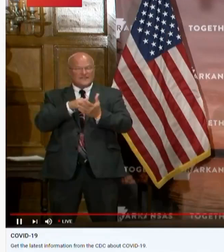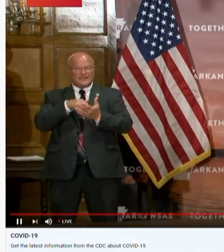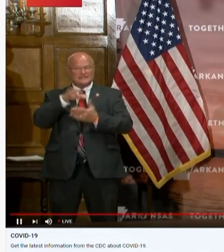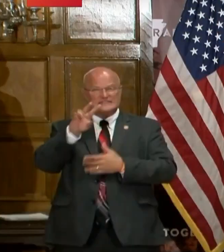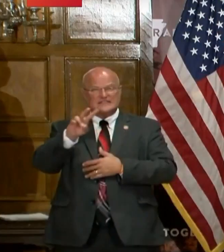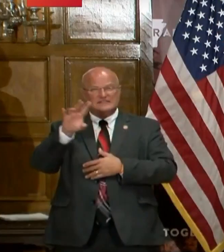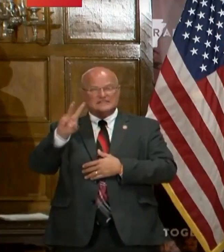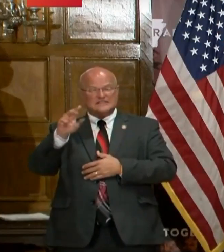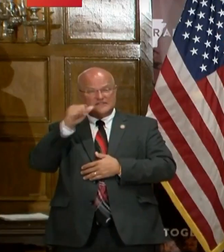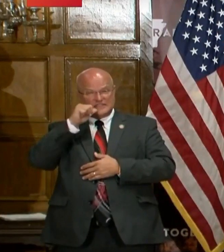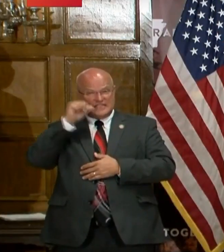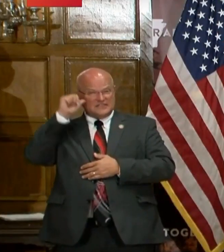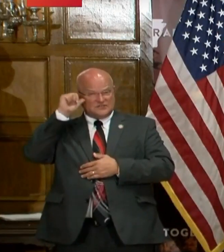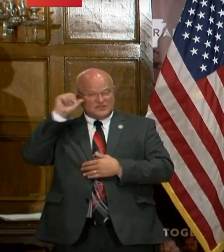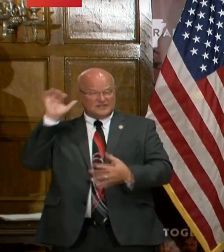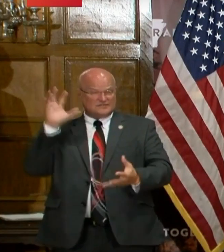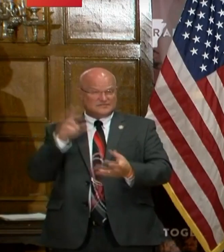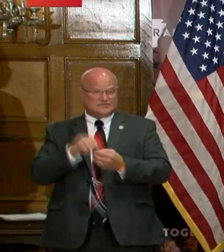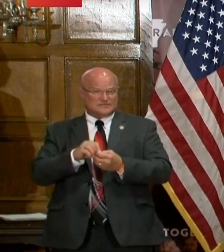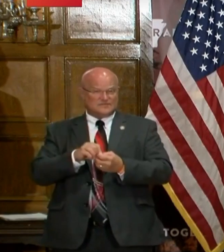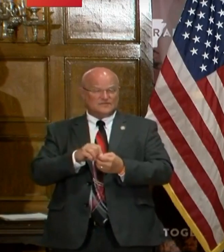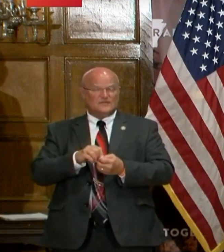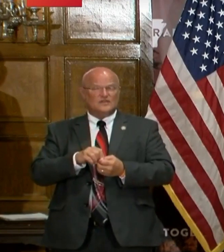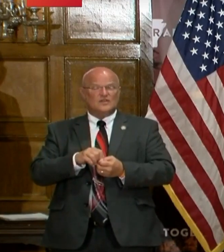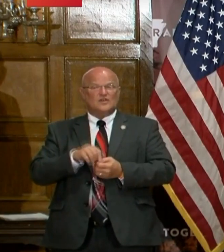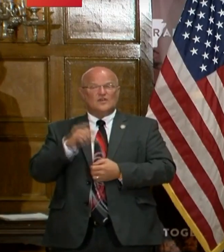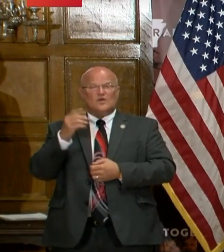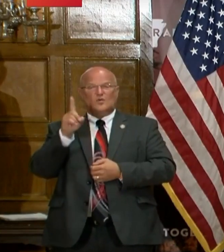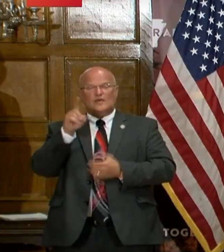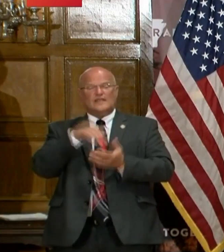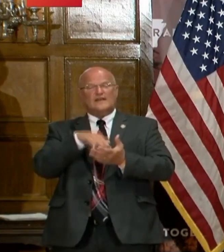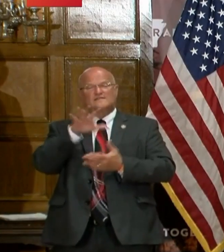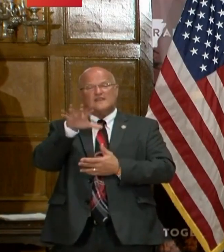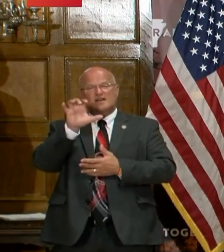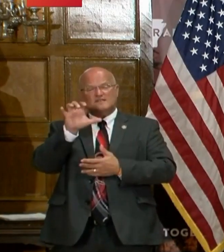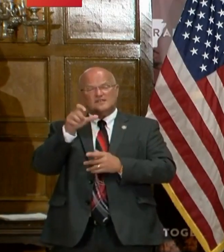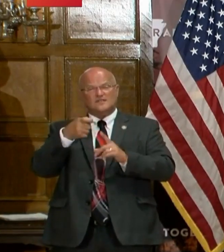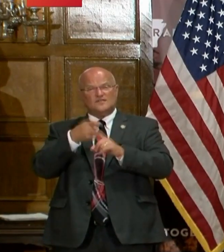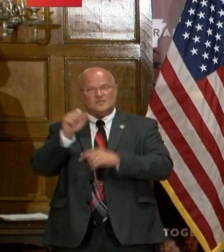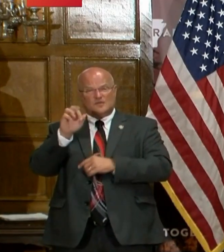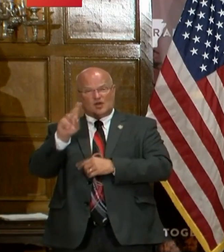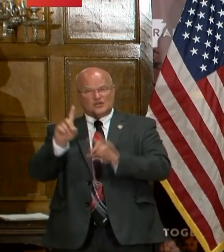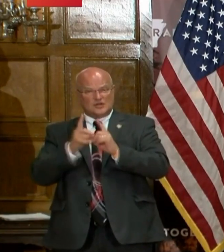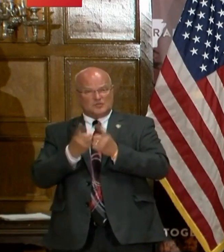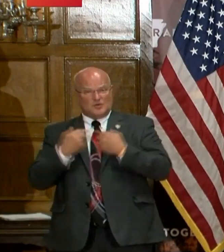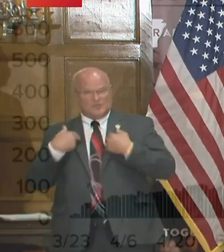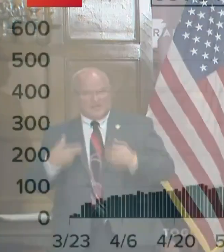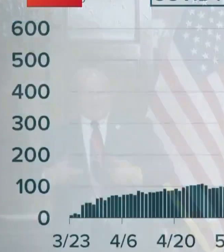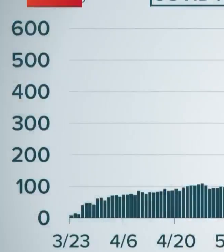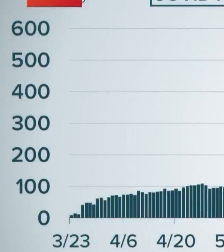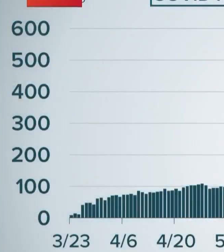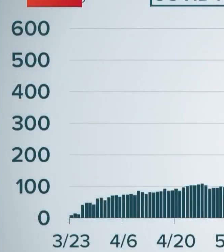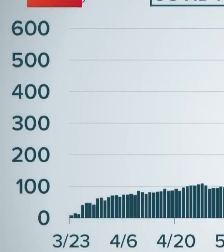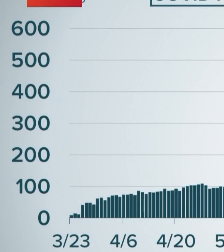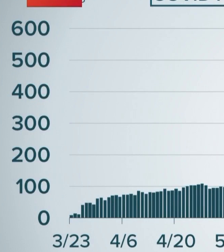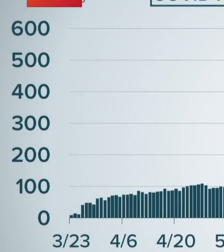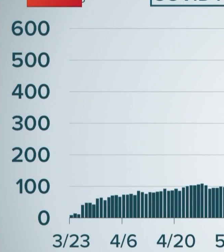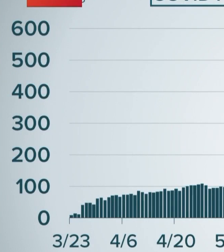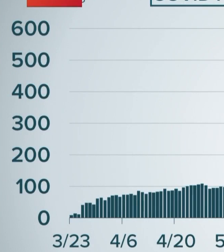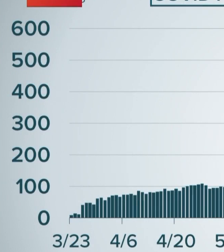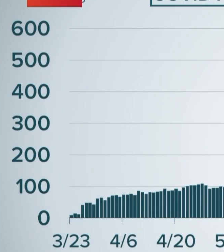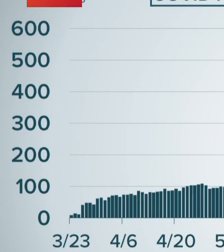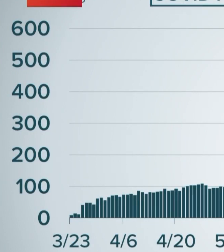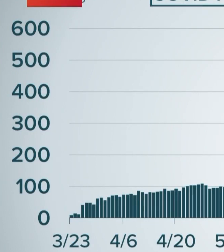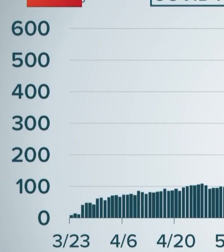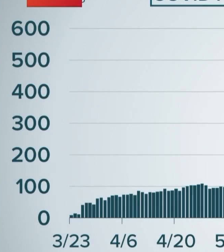77 specimens yesterday. 1,509 came from your Arkansas Department of Health Public Laboratory.